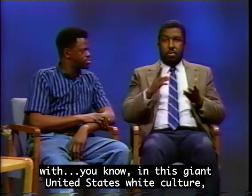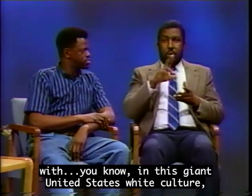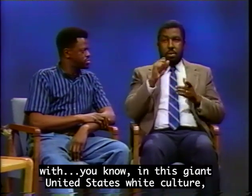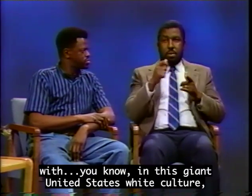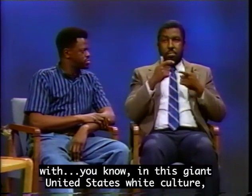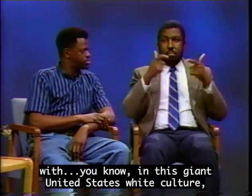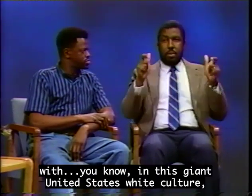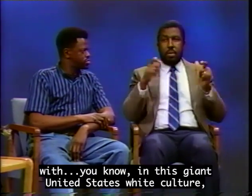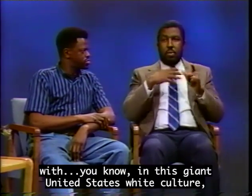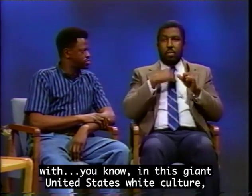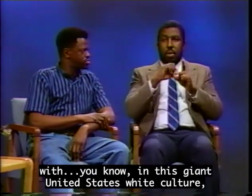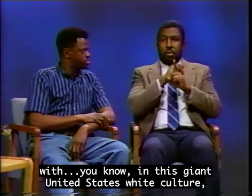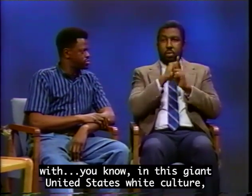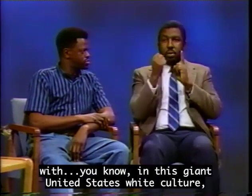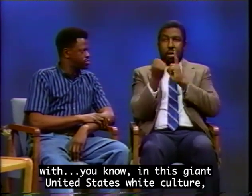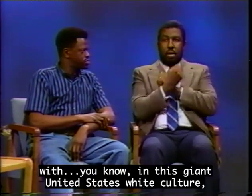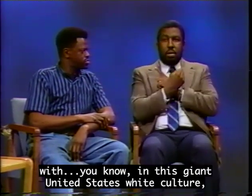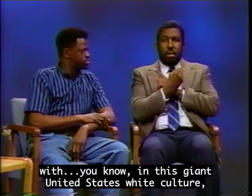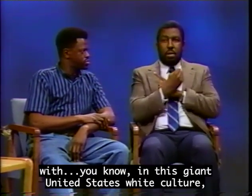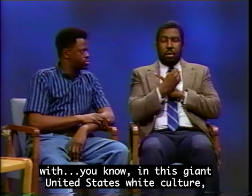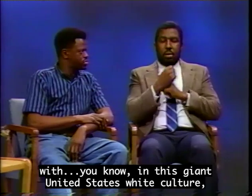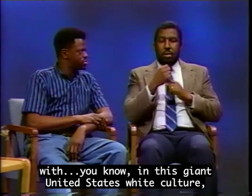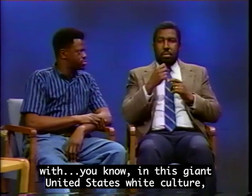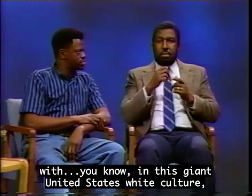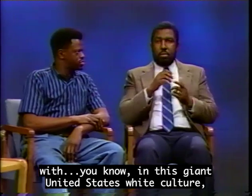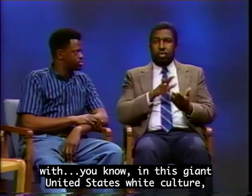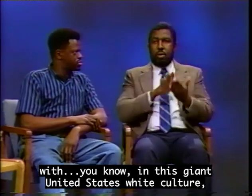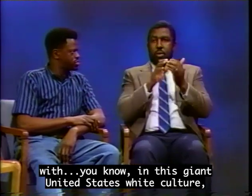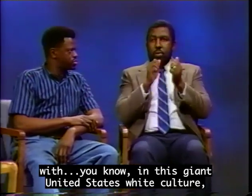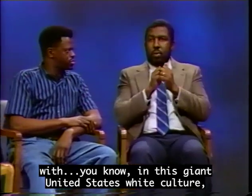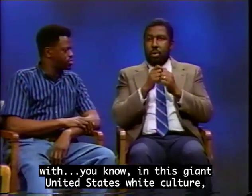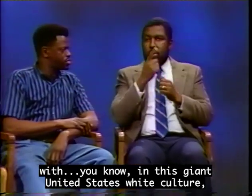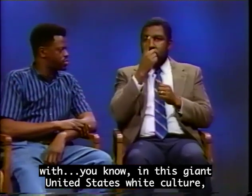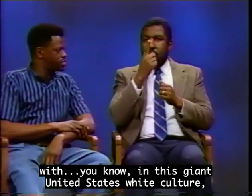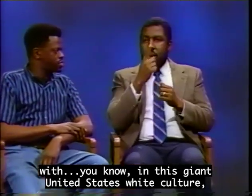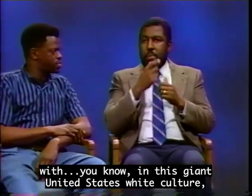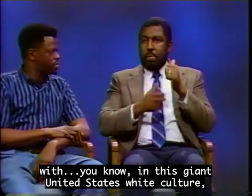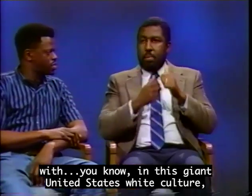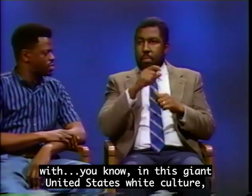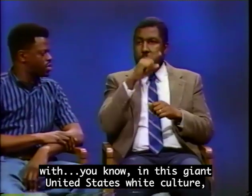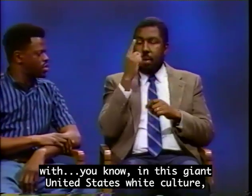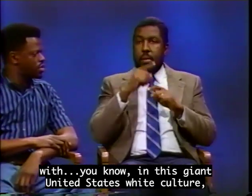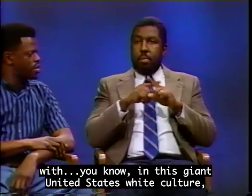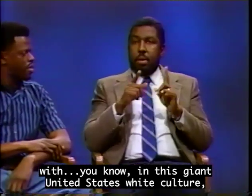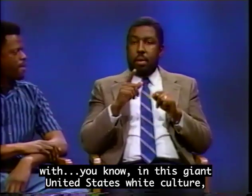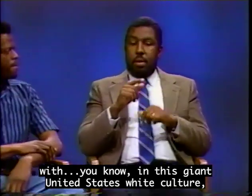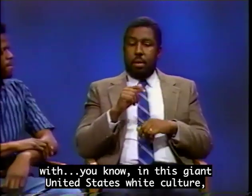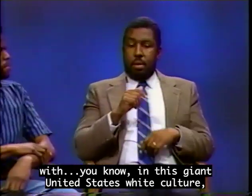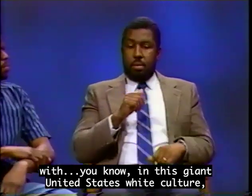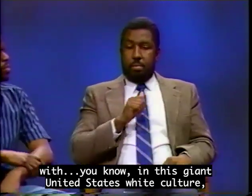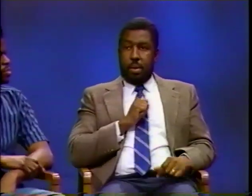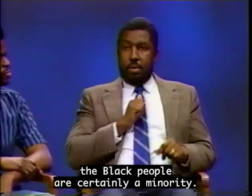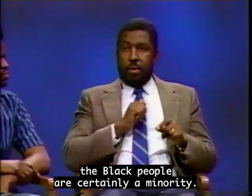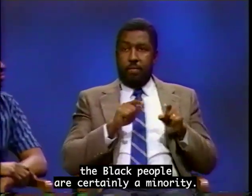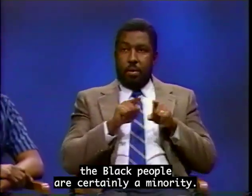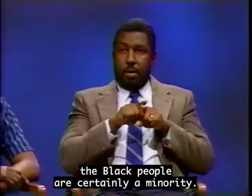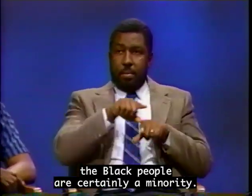with, you know, in this giant United States white culture, the black people are